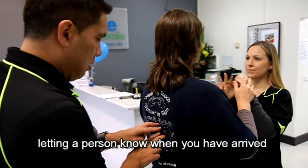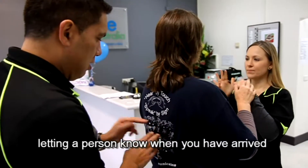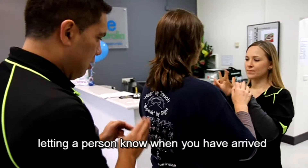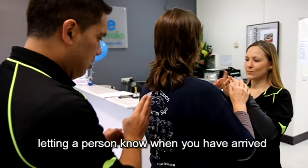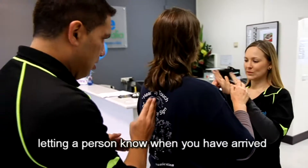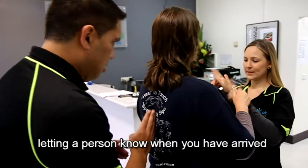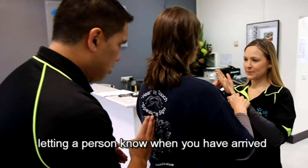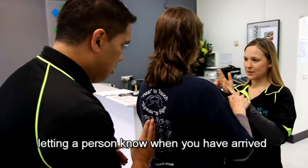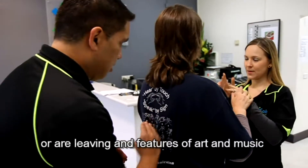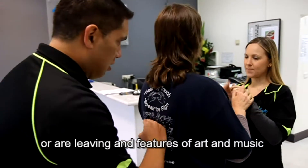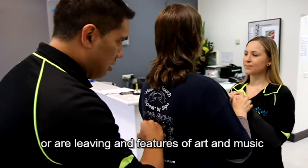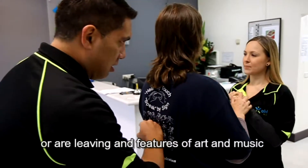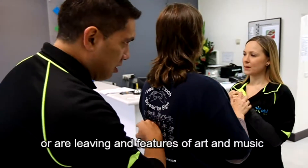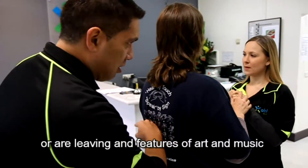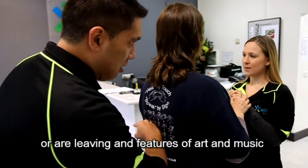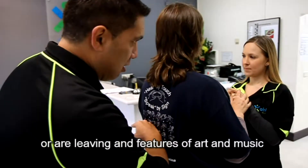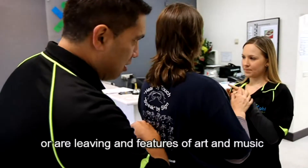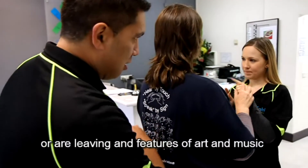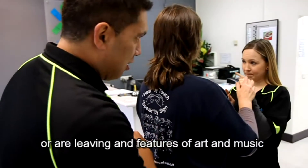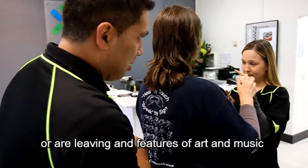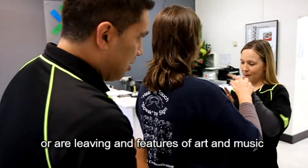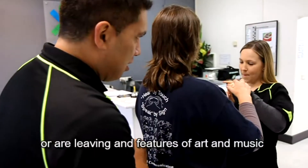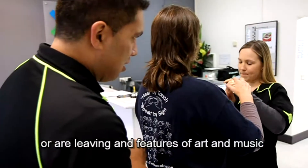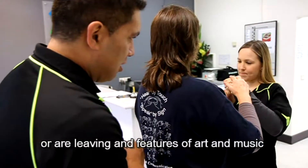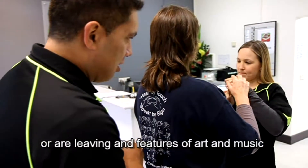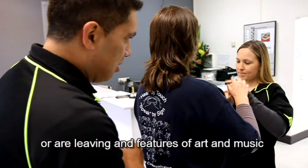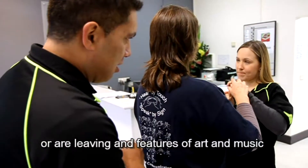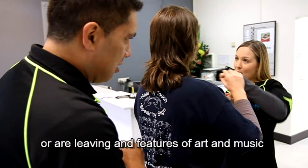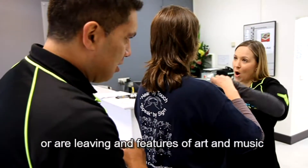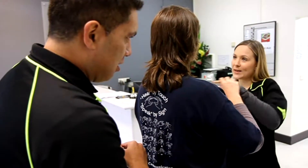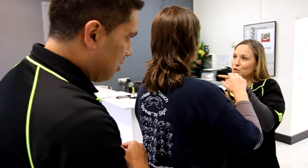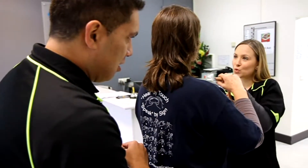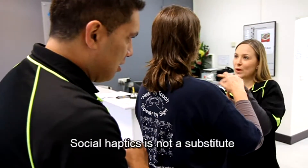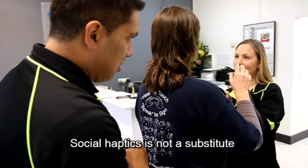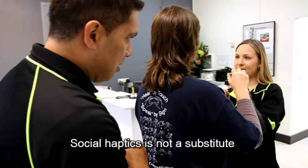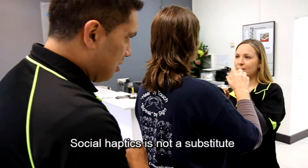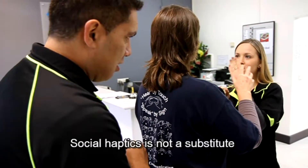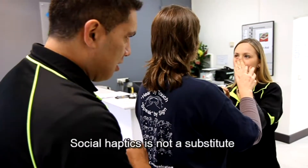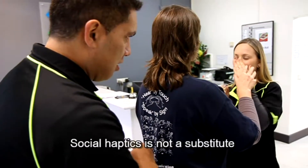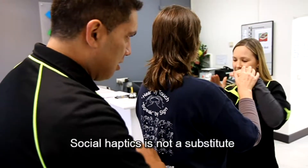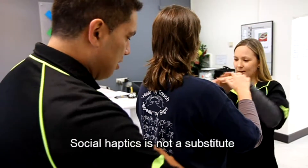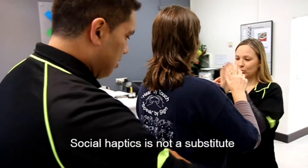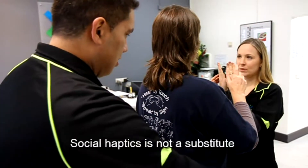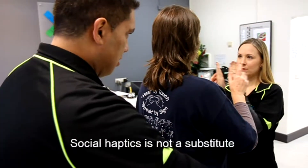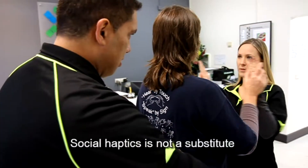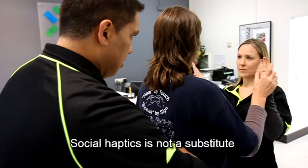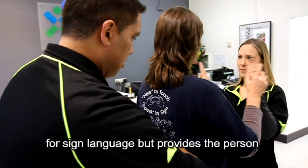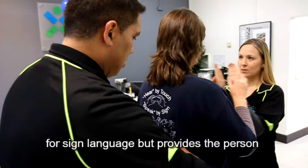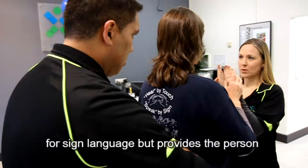you have arrived or are leaving, and features of art and music. Social haptics is not a substitute for sign